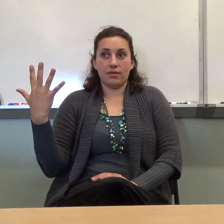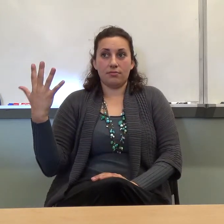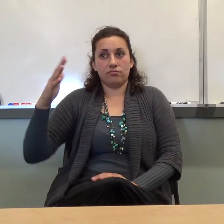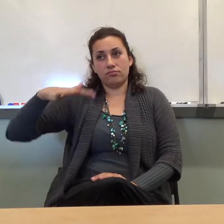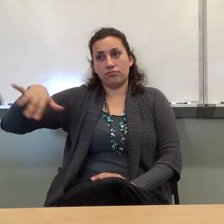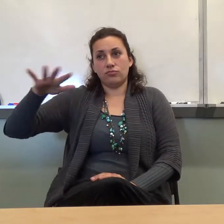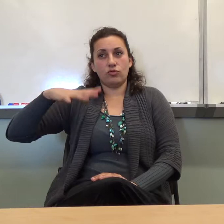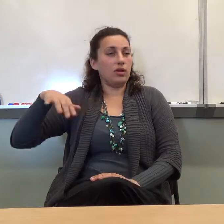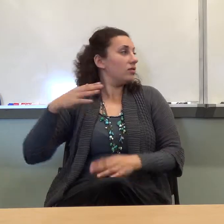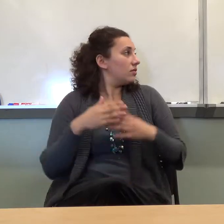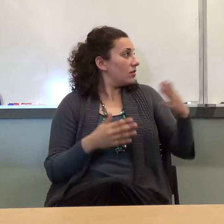there.